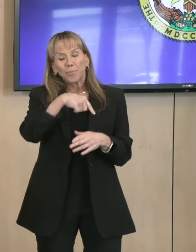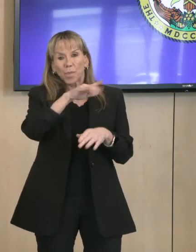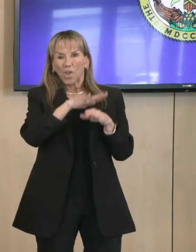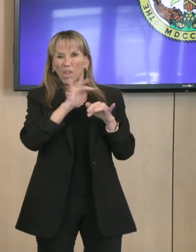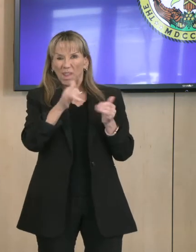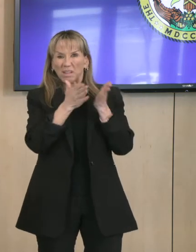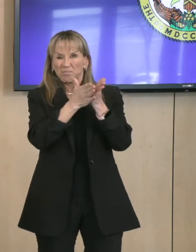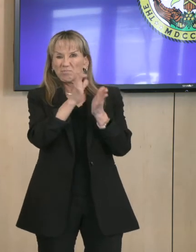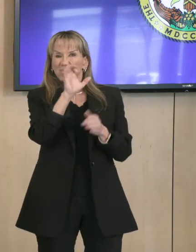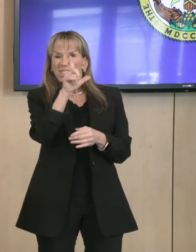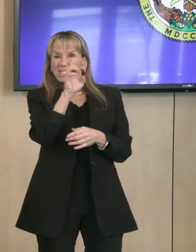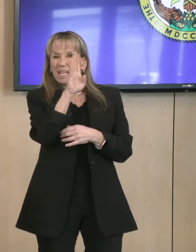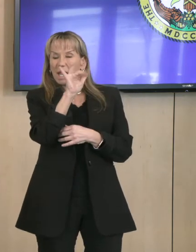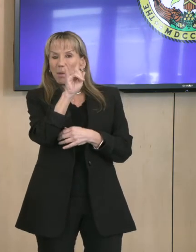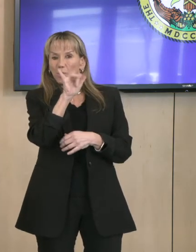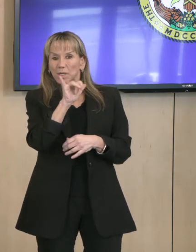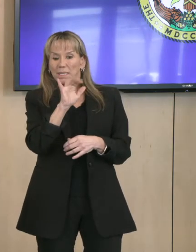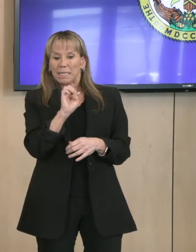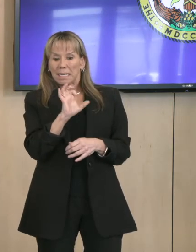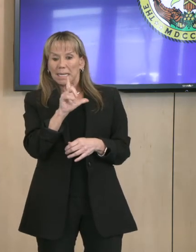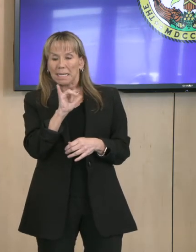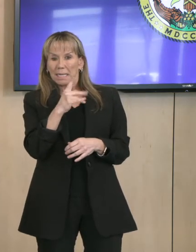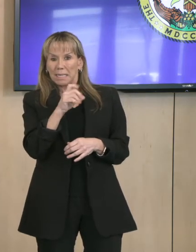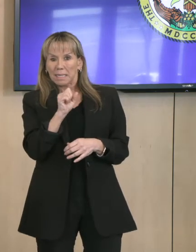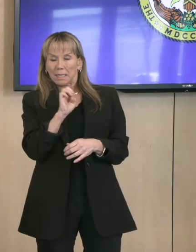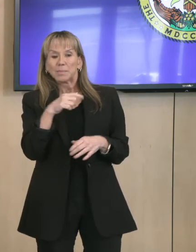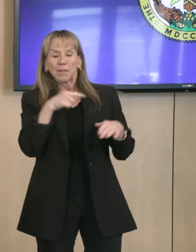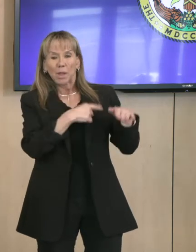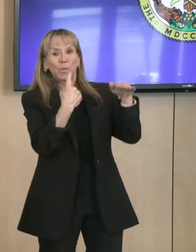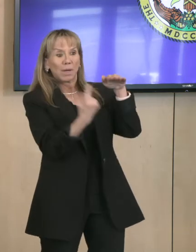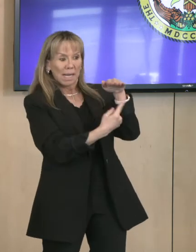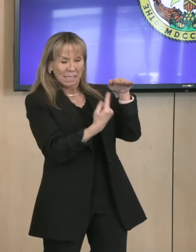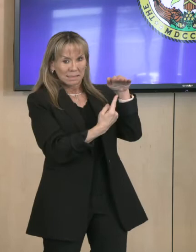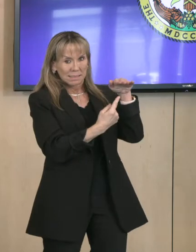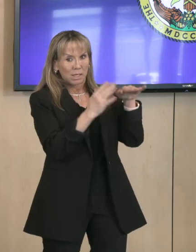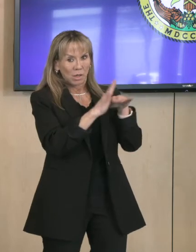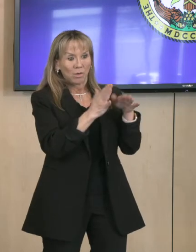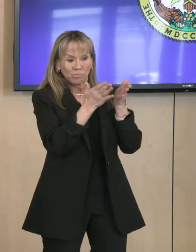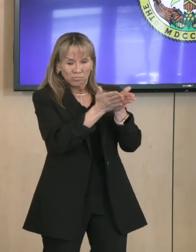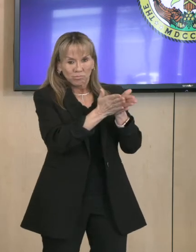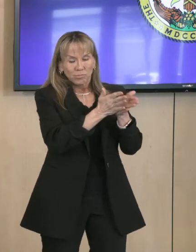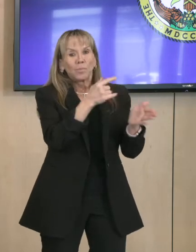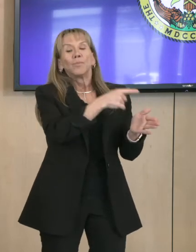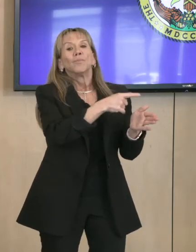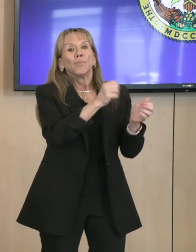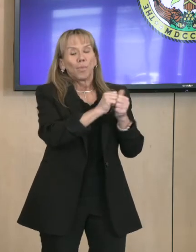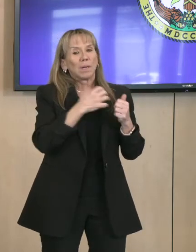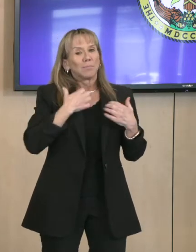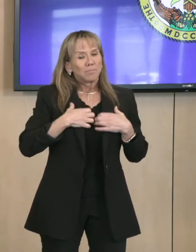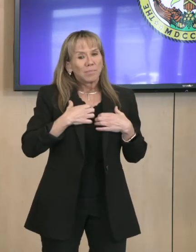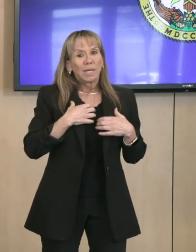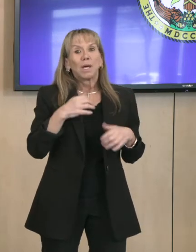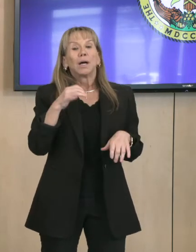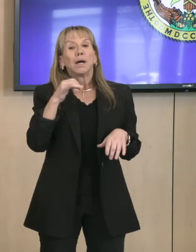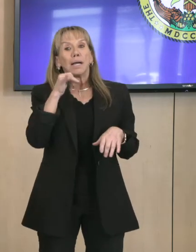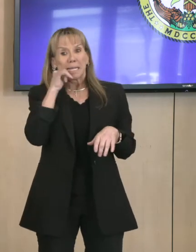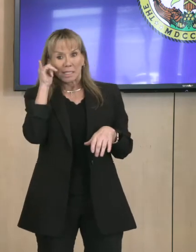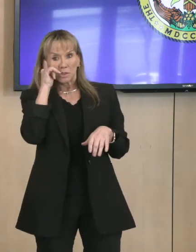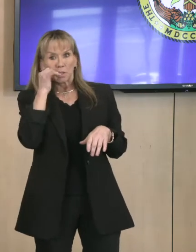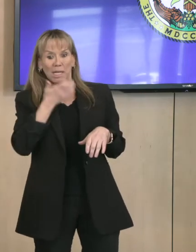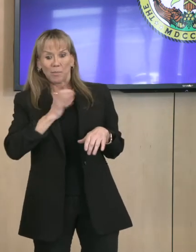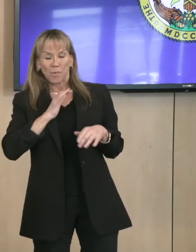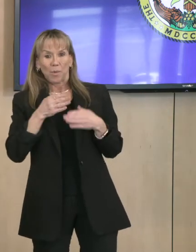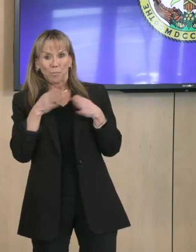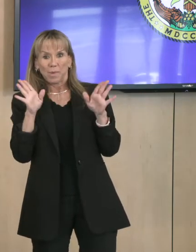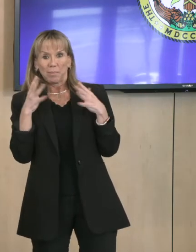Eclipse who had been isolated on board with respiratory symptoms were tested yesterday by our public health laboratory